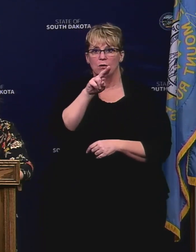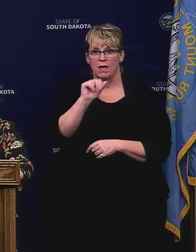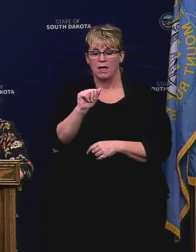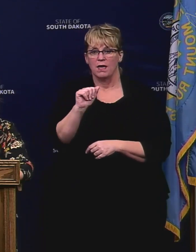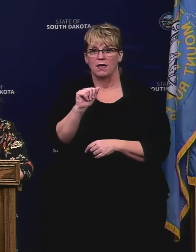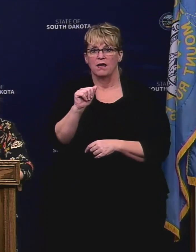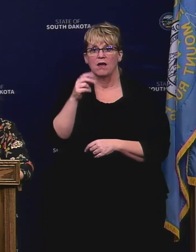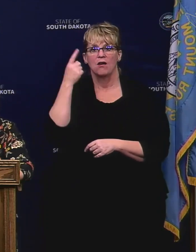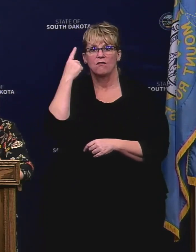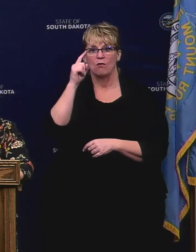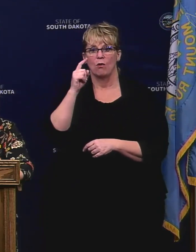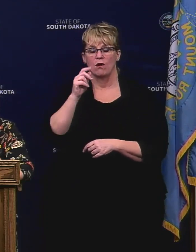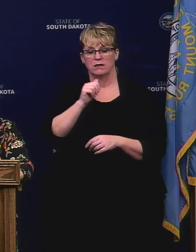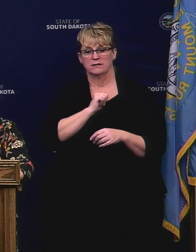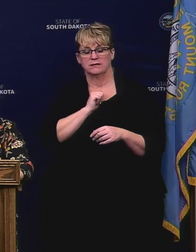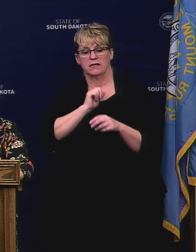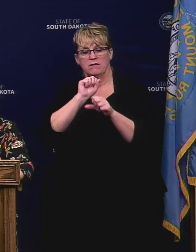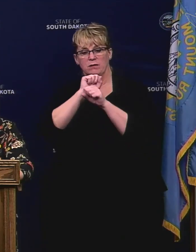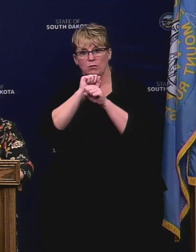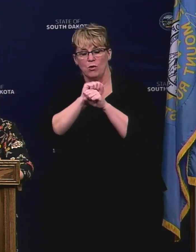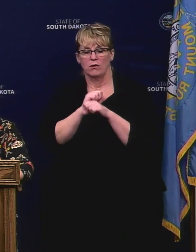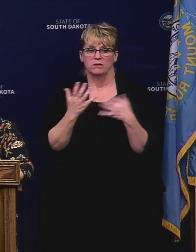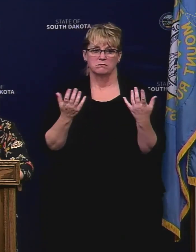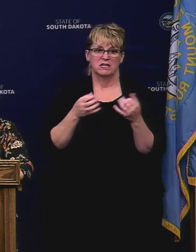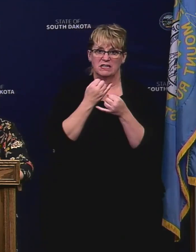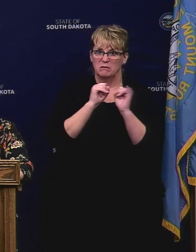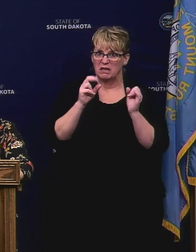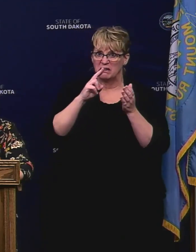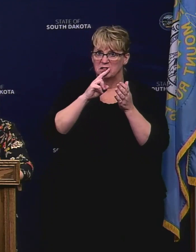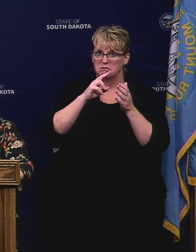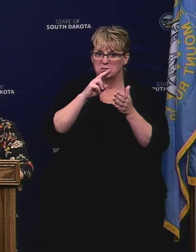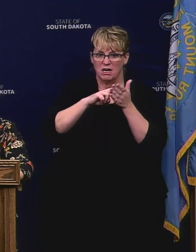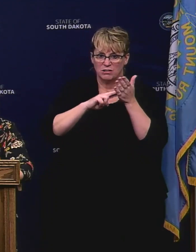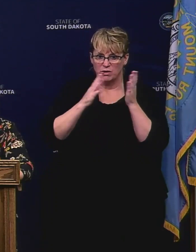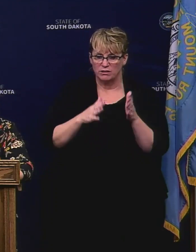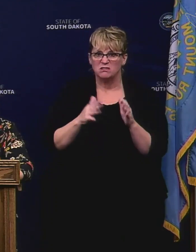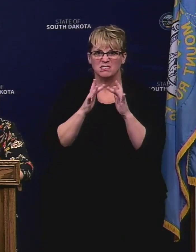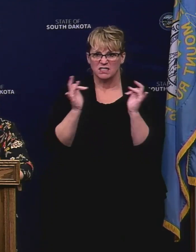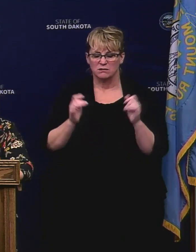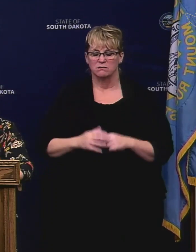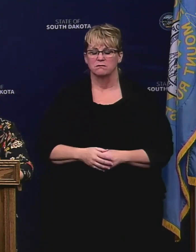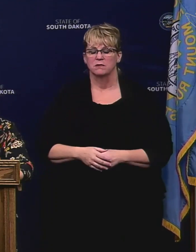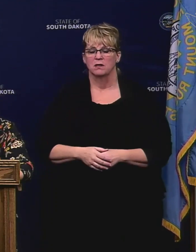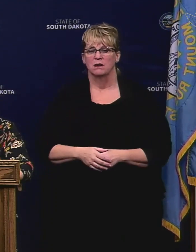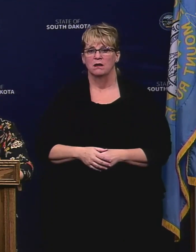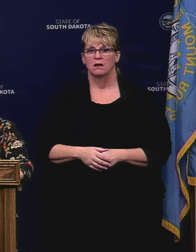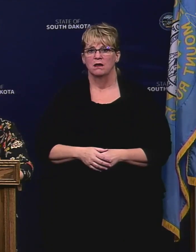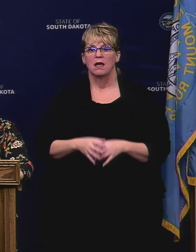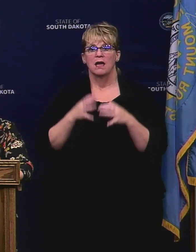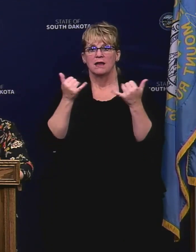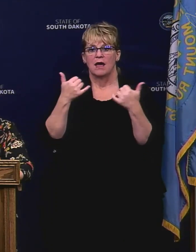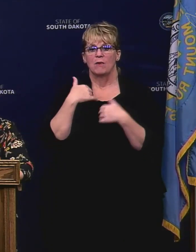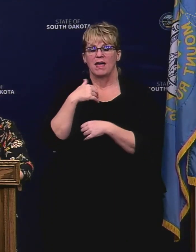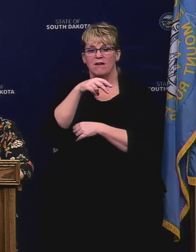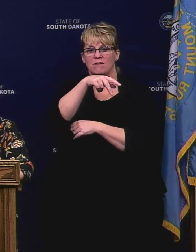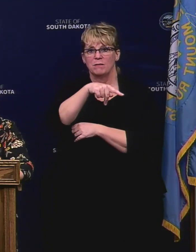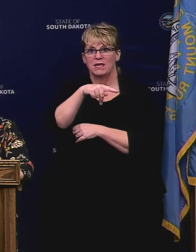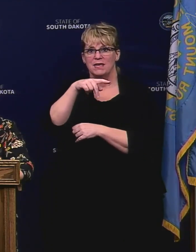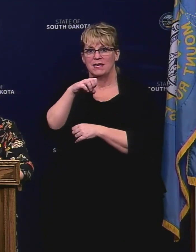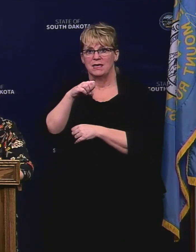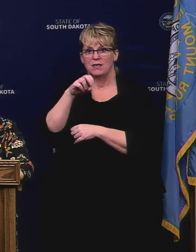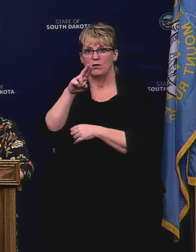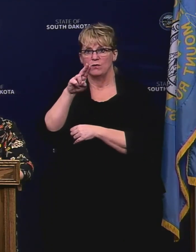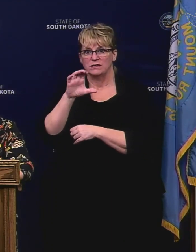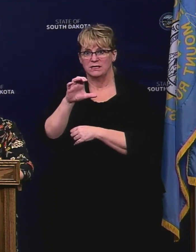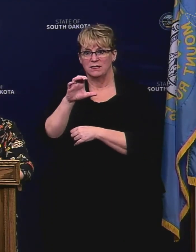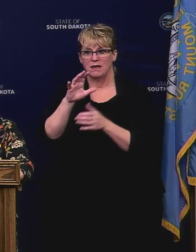for self-employed, independent contractors, et cetera. And we also now have PEUC, which